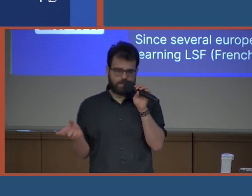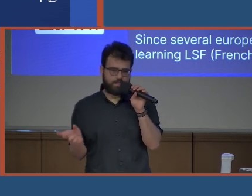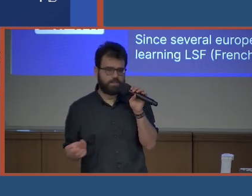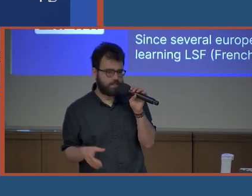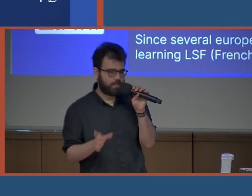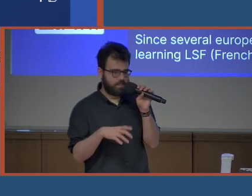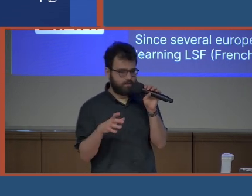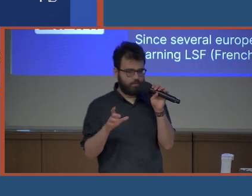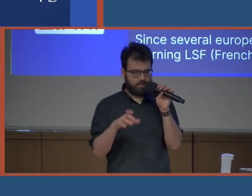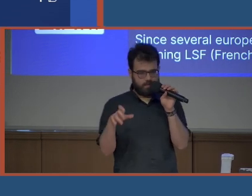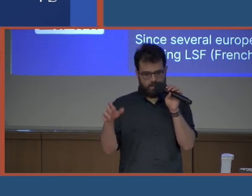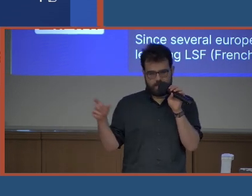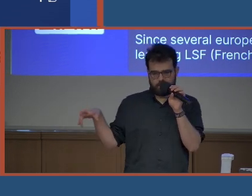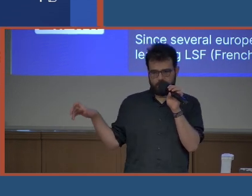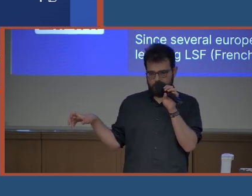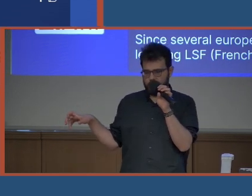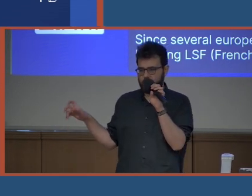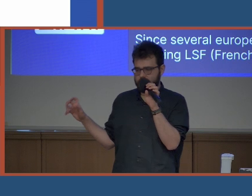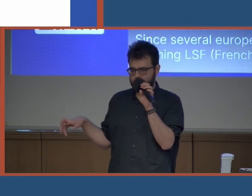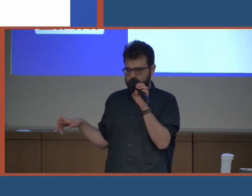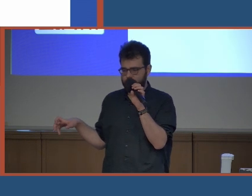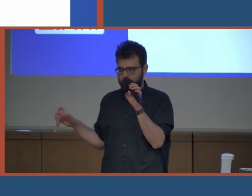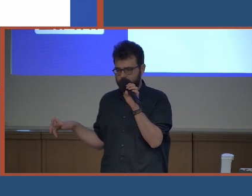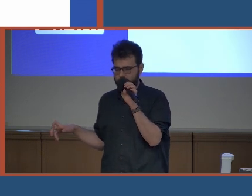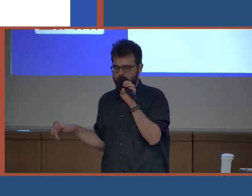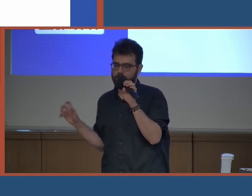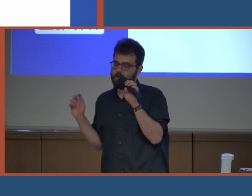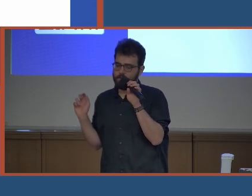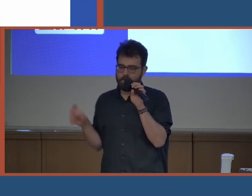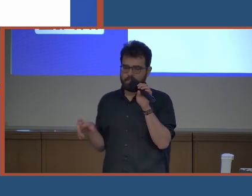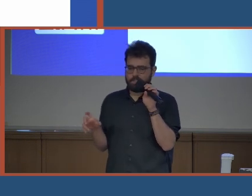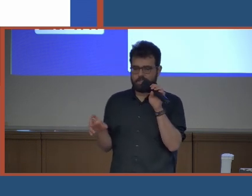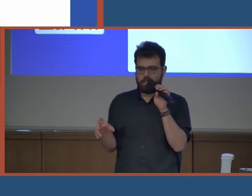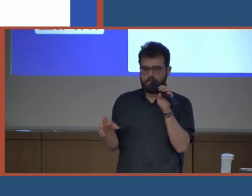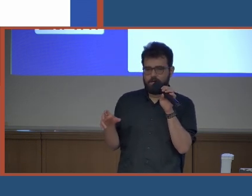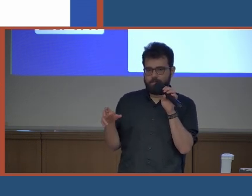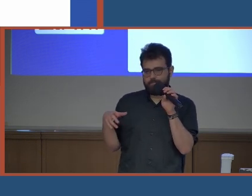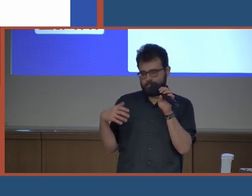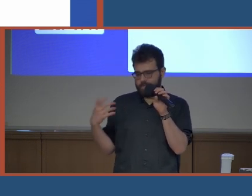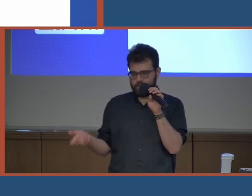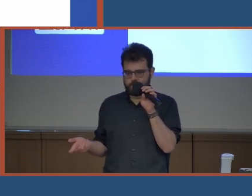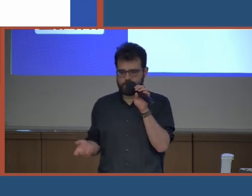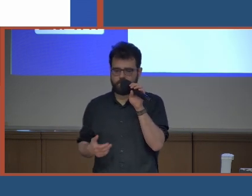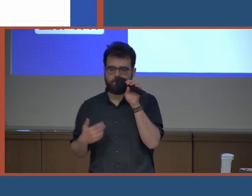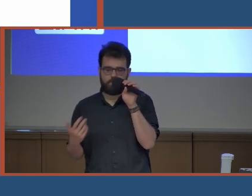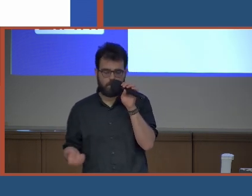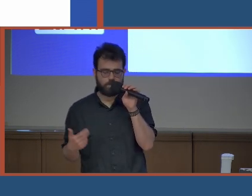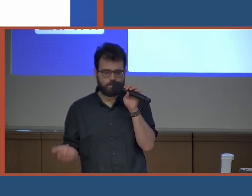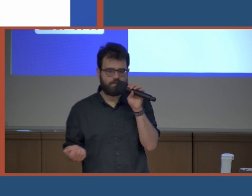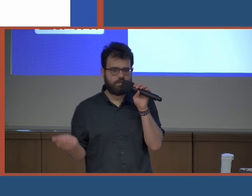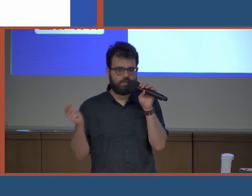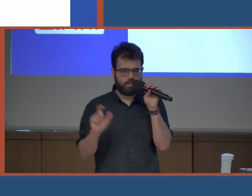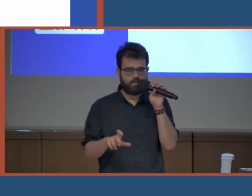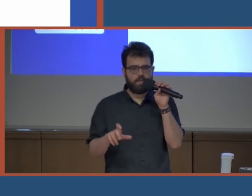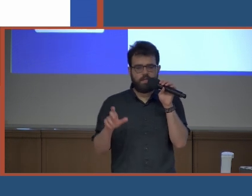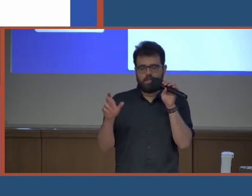we have sentences as with the SOV, constituent word order. But as I said, many researchers also